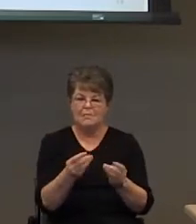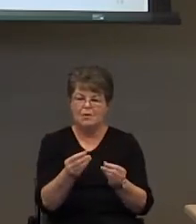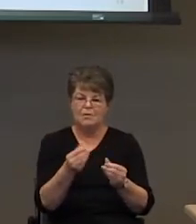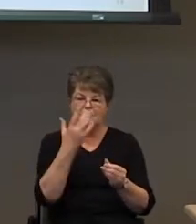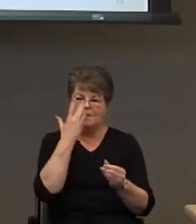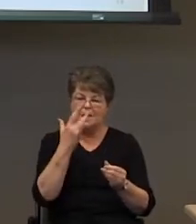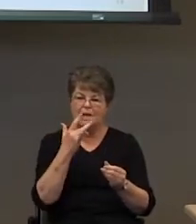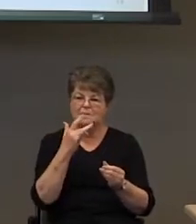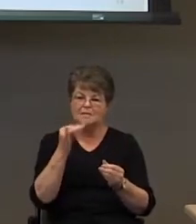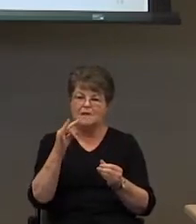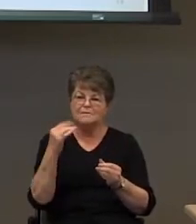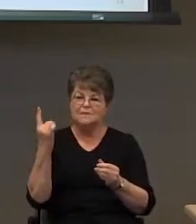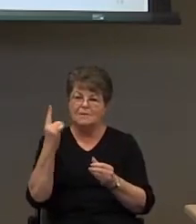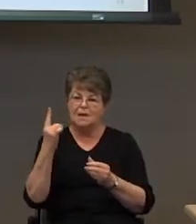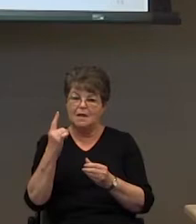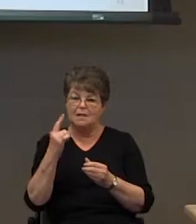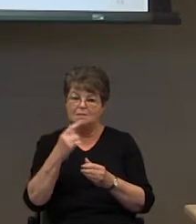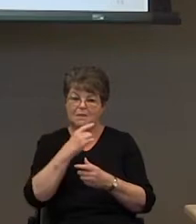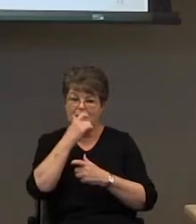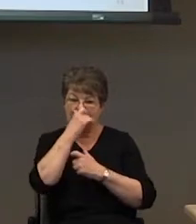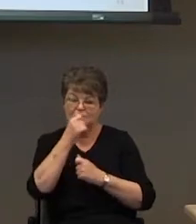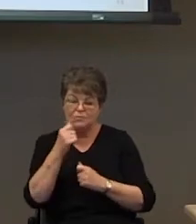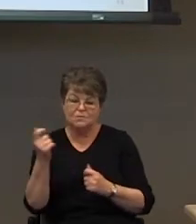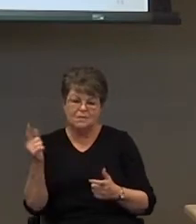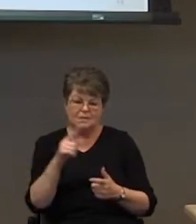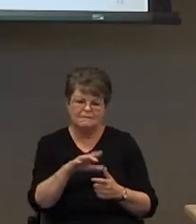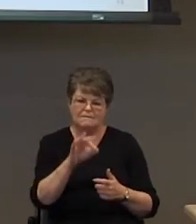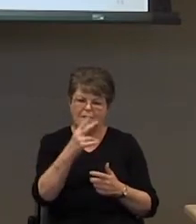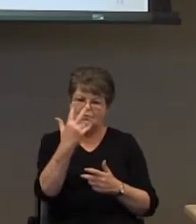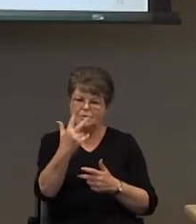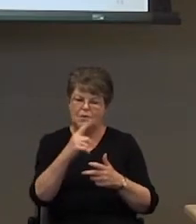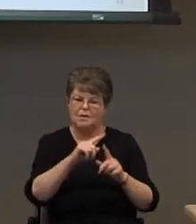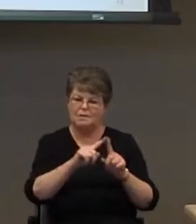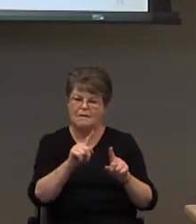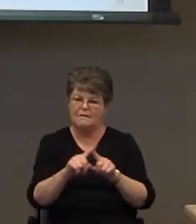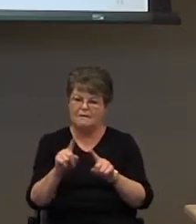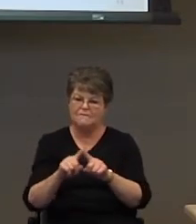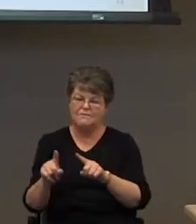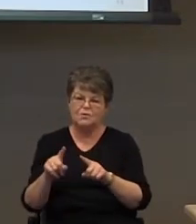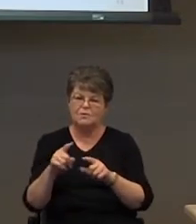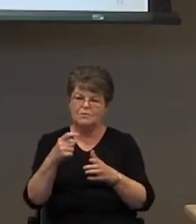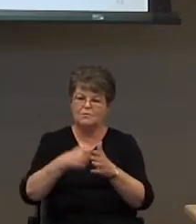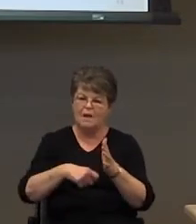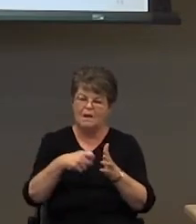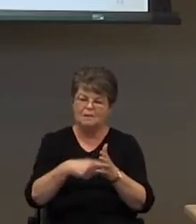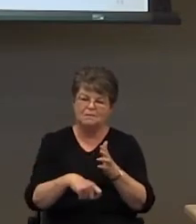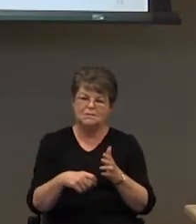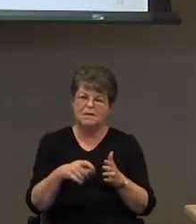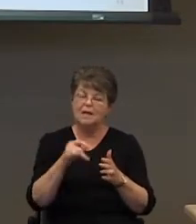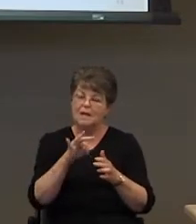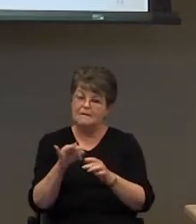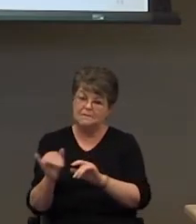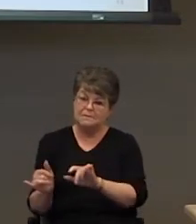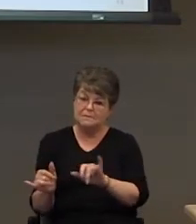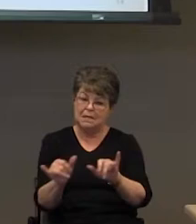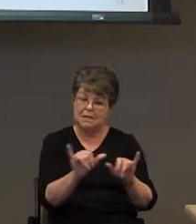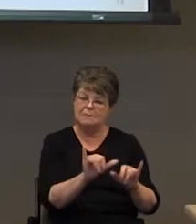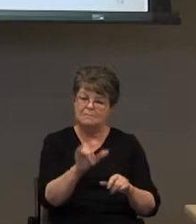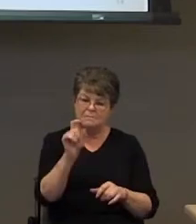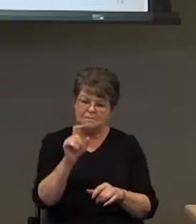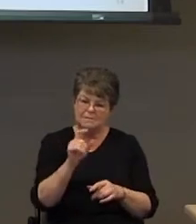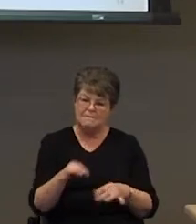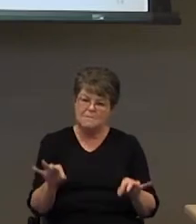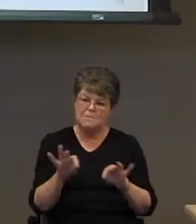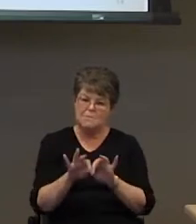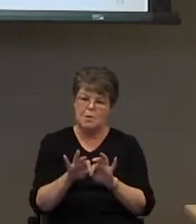the price is. So something as simple as working to make sure that all those different marketing efforts are being done consistently is important.